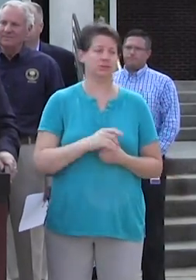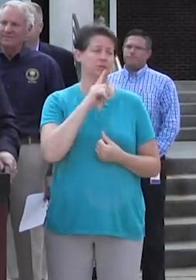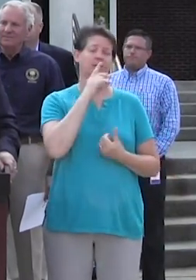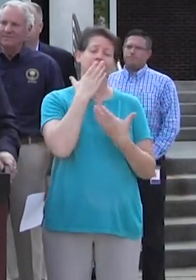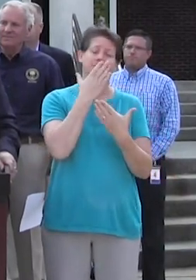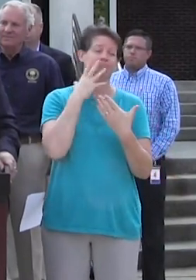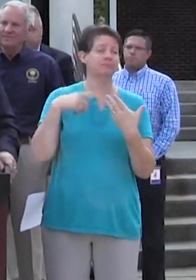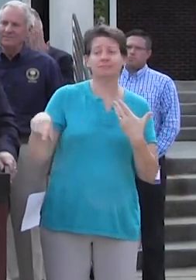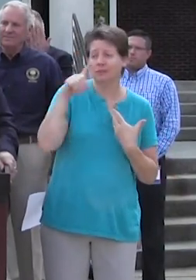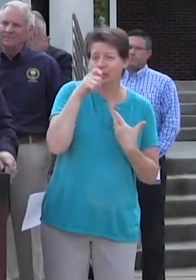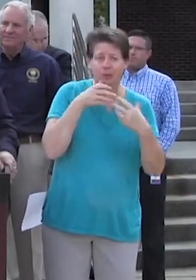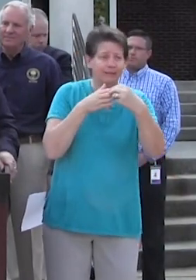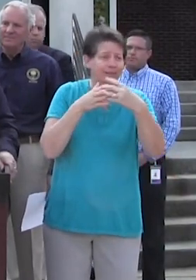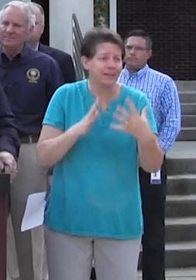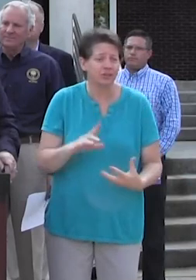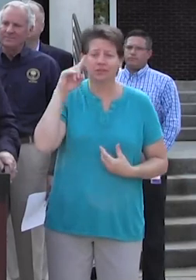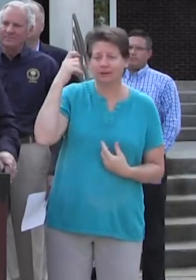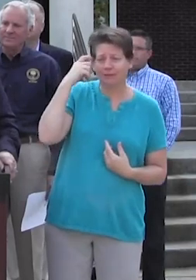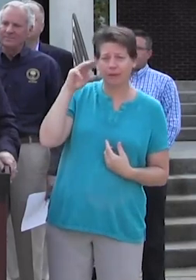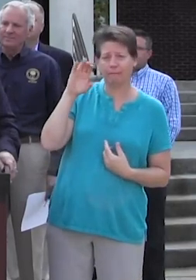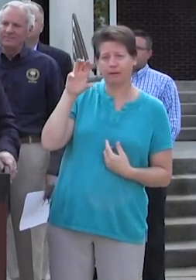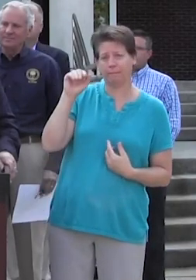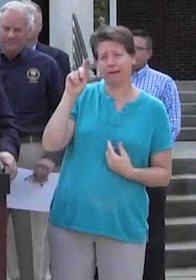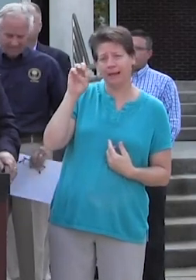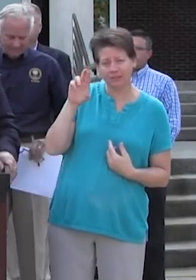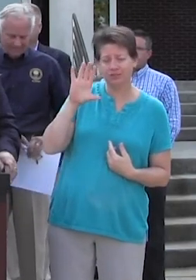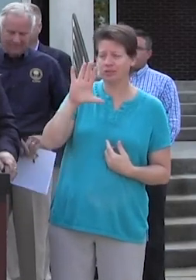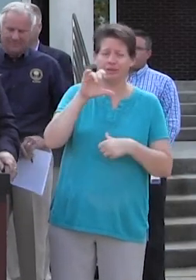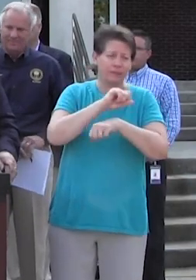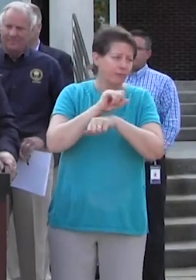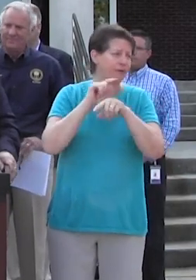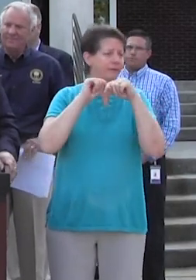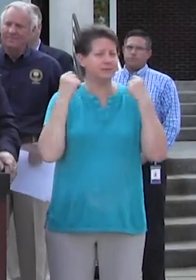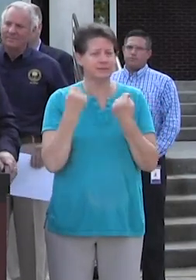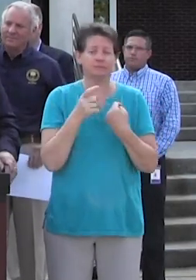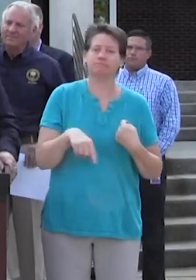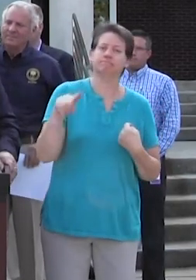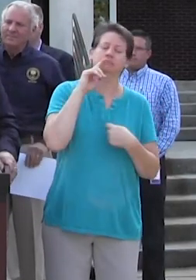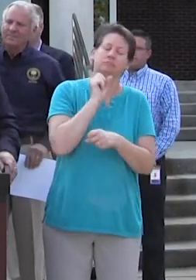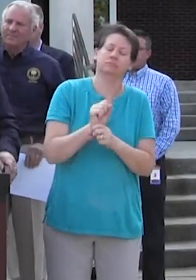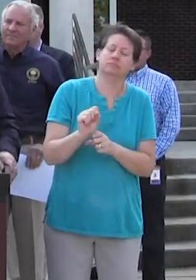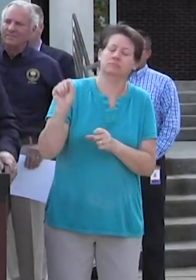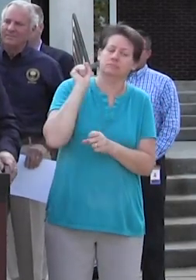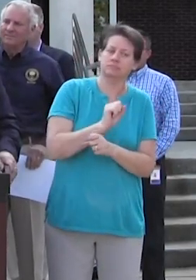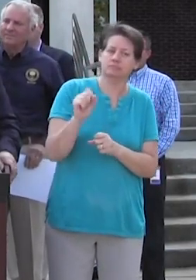the leadership of Governor McMaster and the work that the team and all the people that are working so hard on